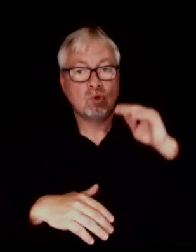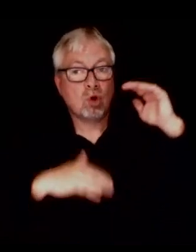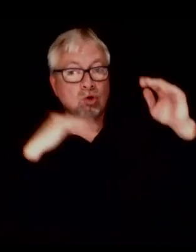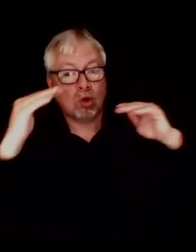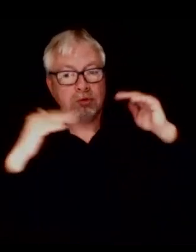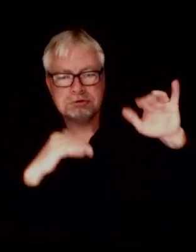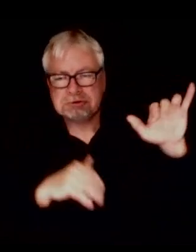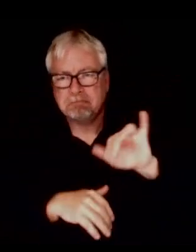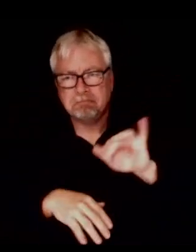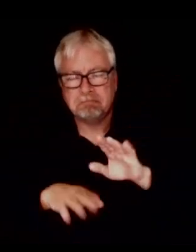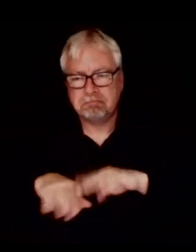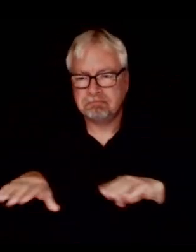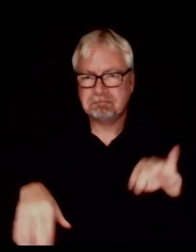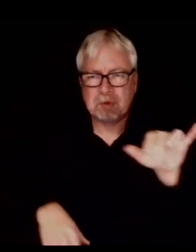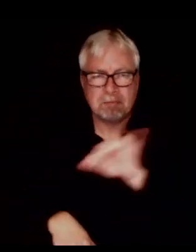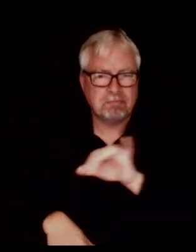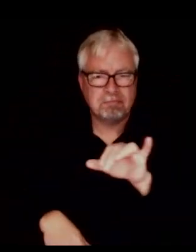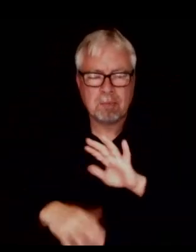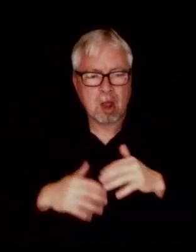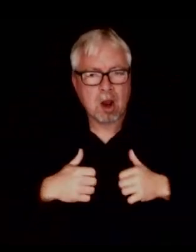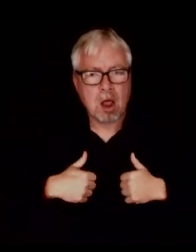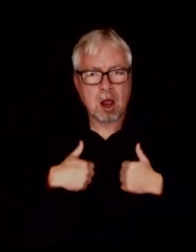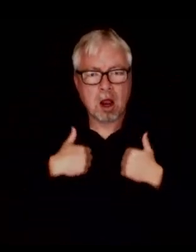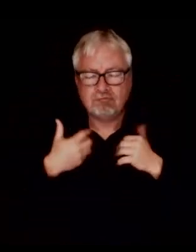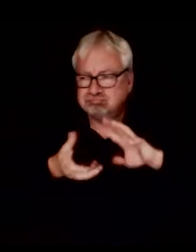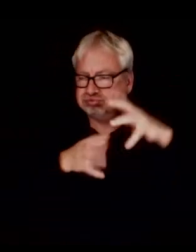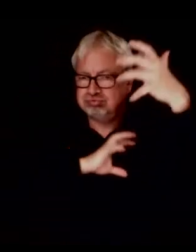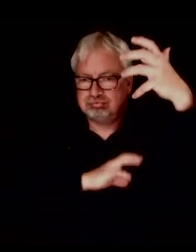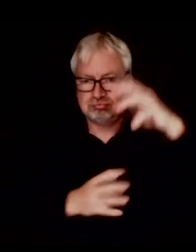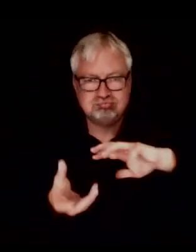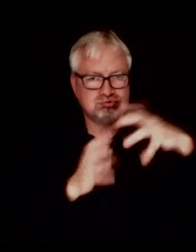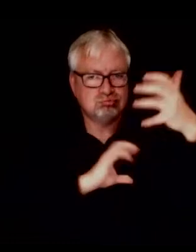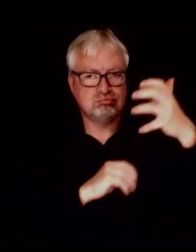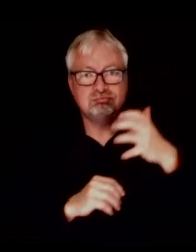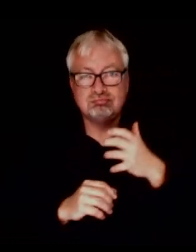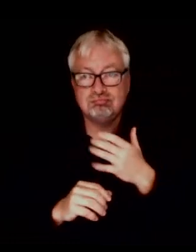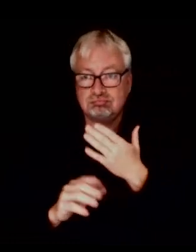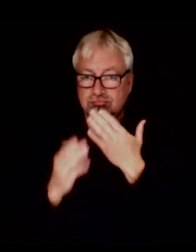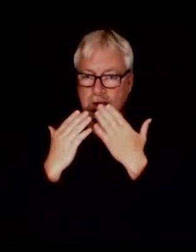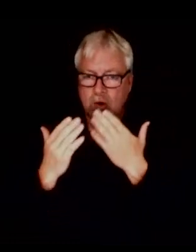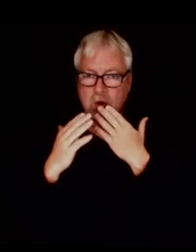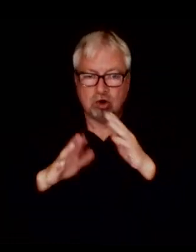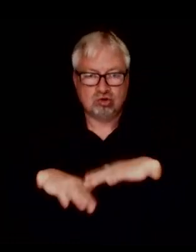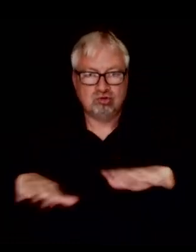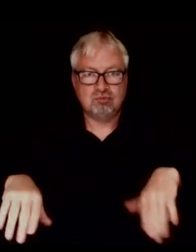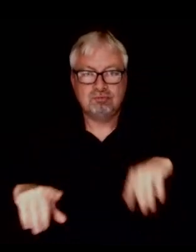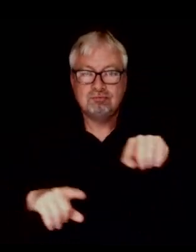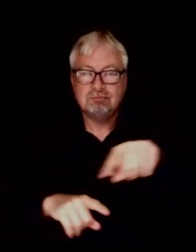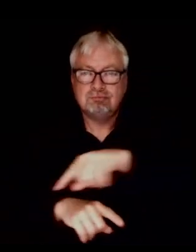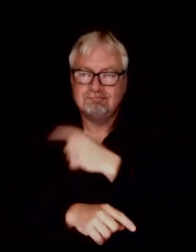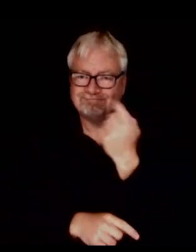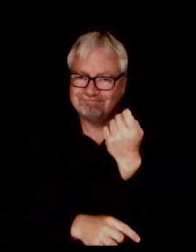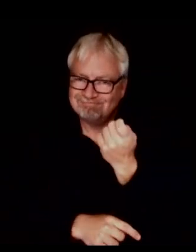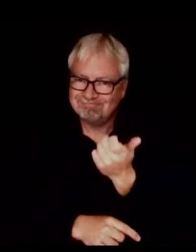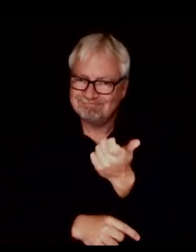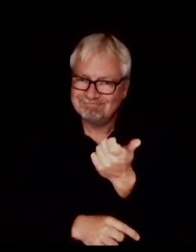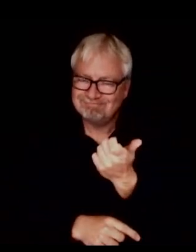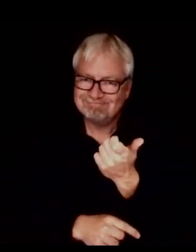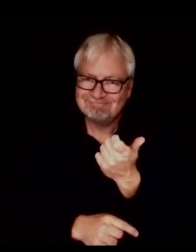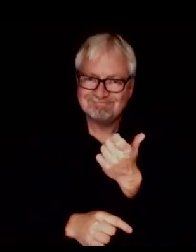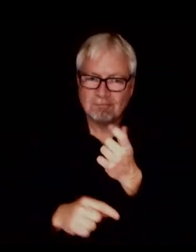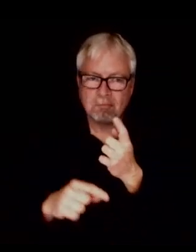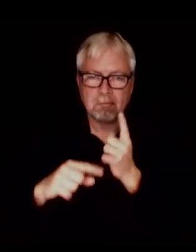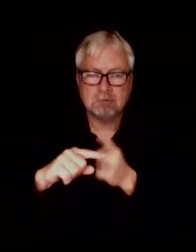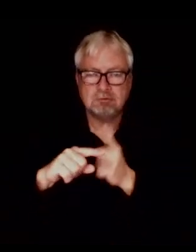this pandemic. Thankfully, children have made up a minority of confirmed cases of COVID-19. However, as